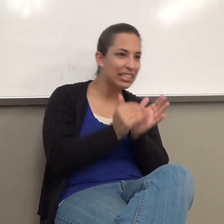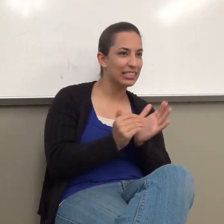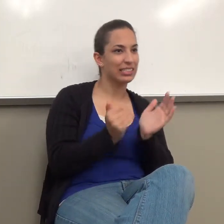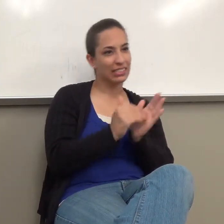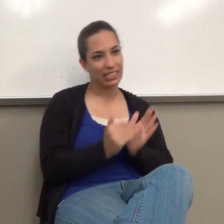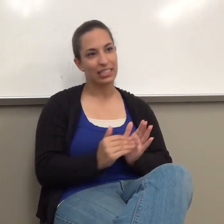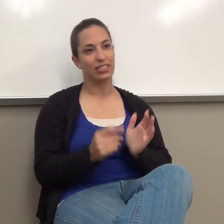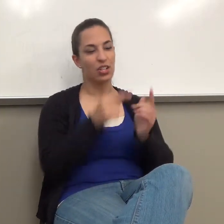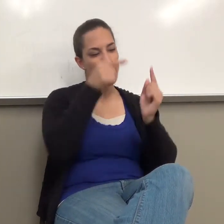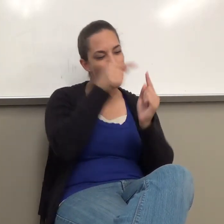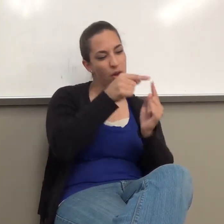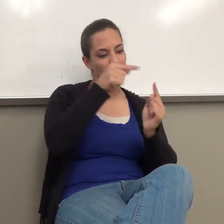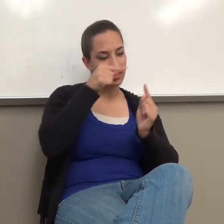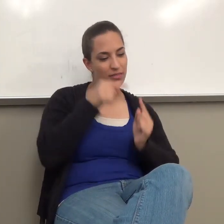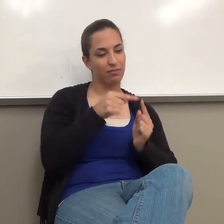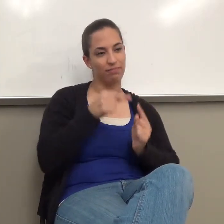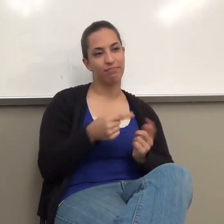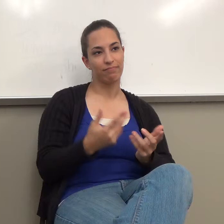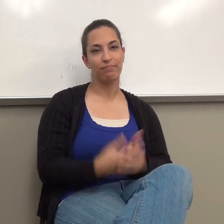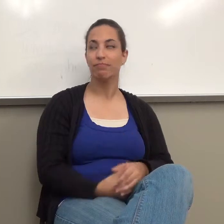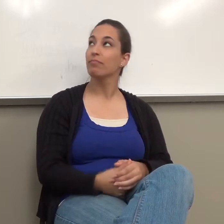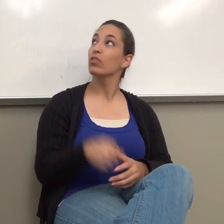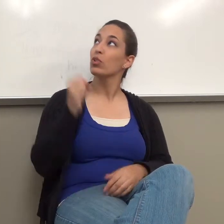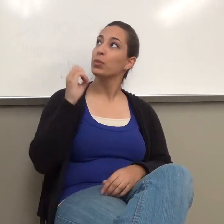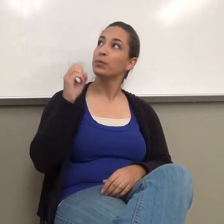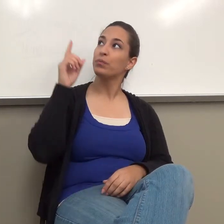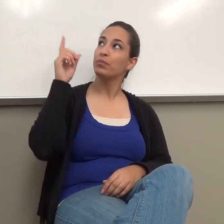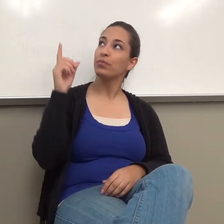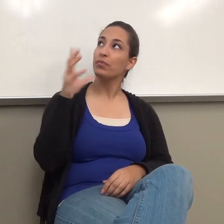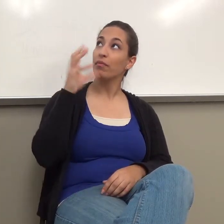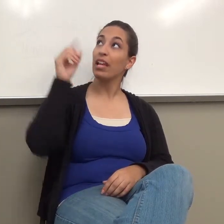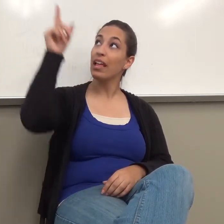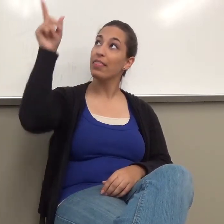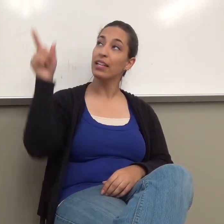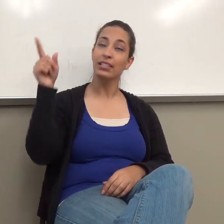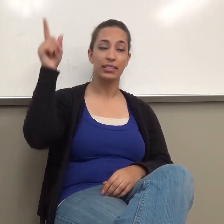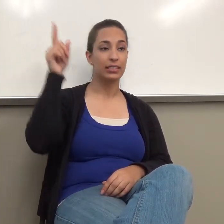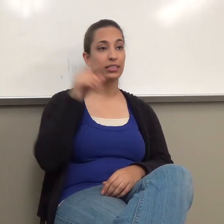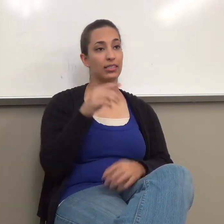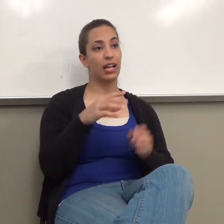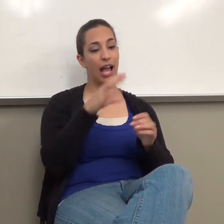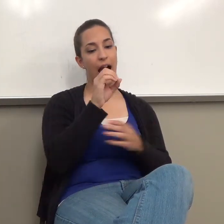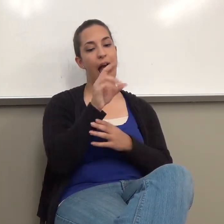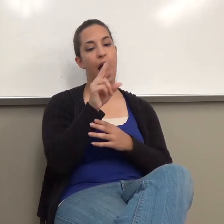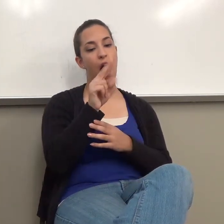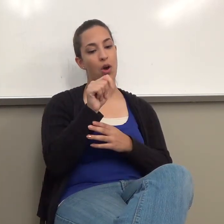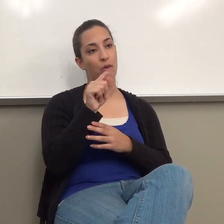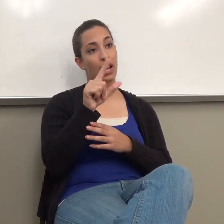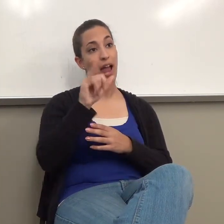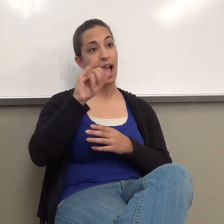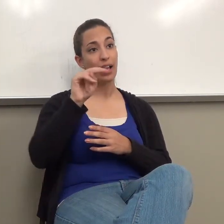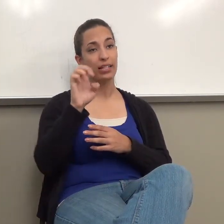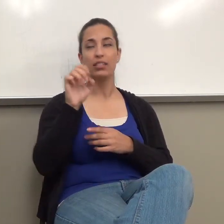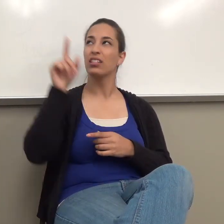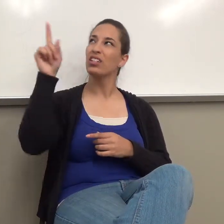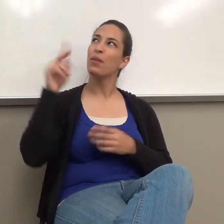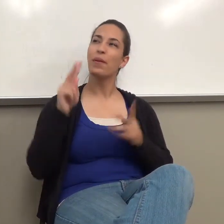and Armstrong. And this outline, and these people are kind of covering themselves here by